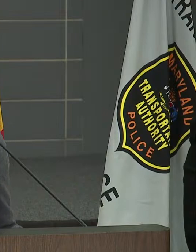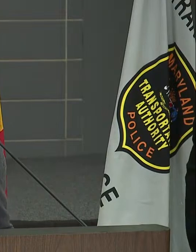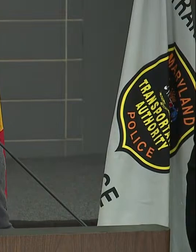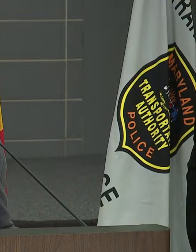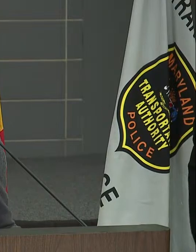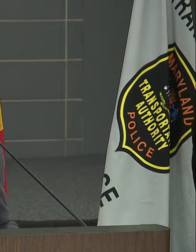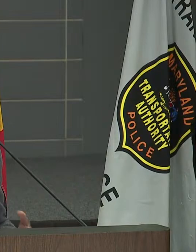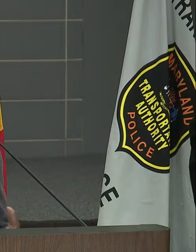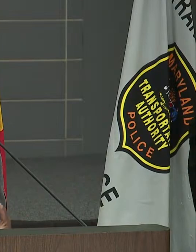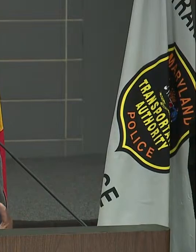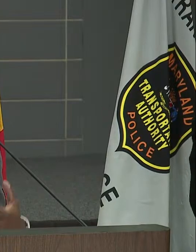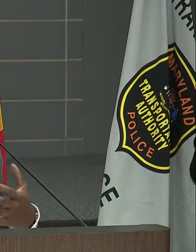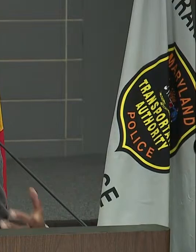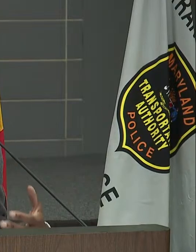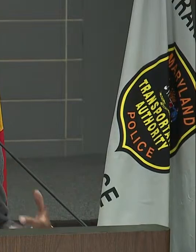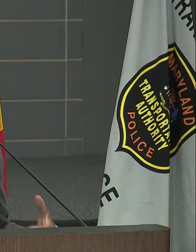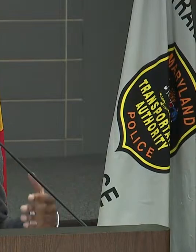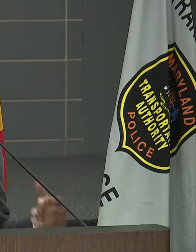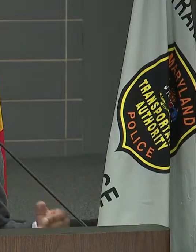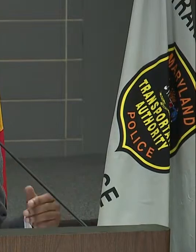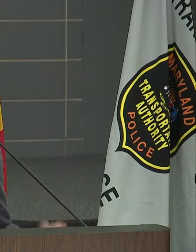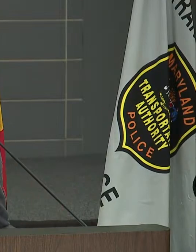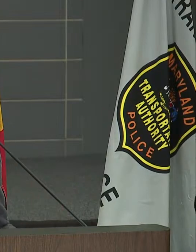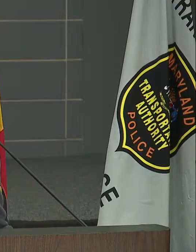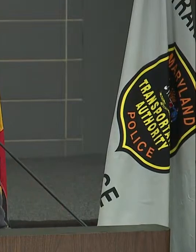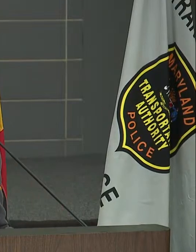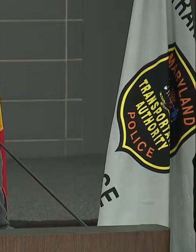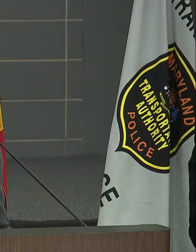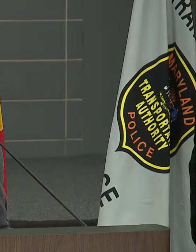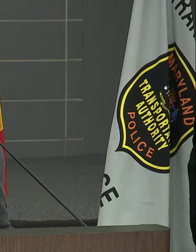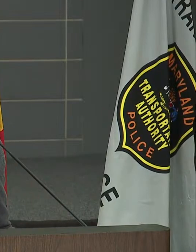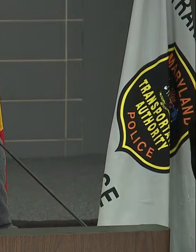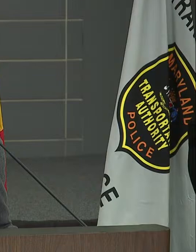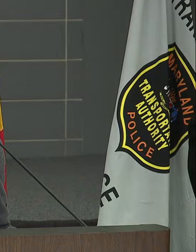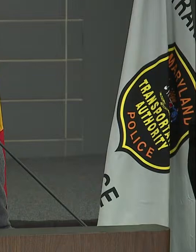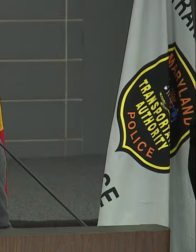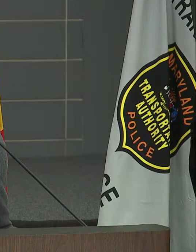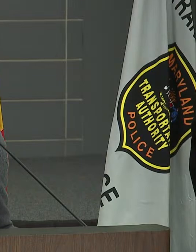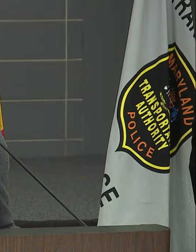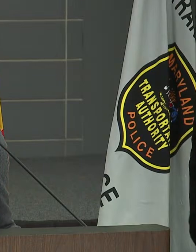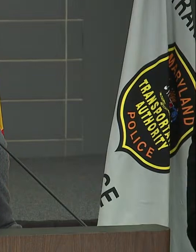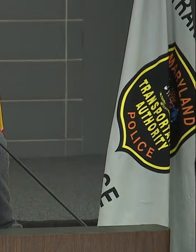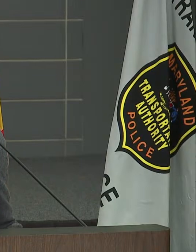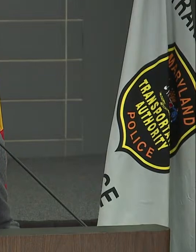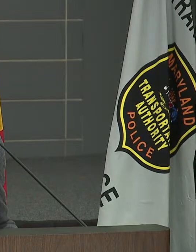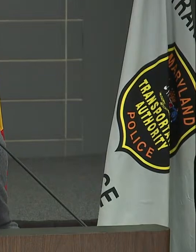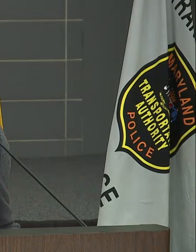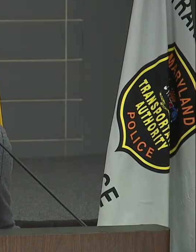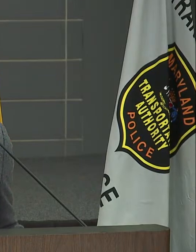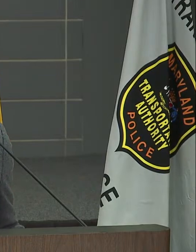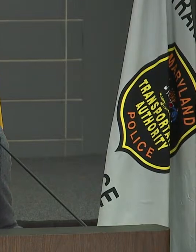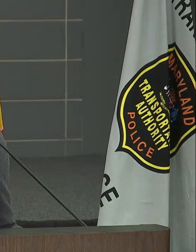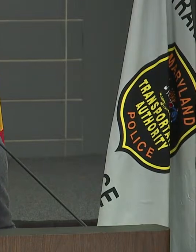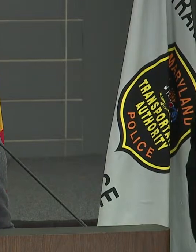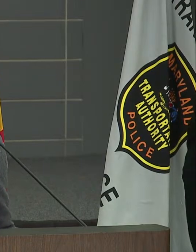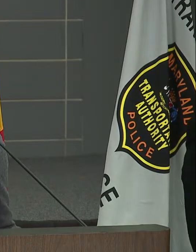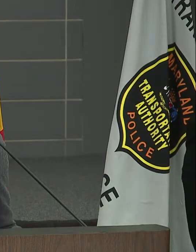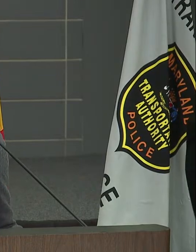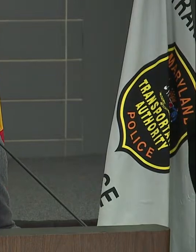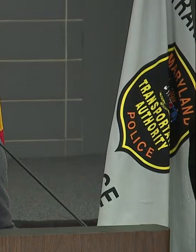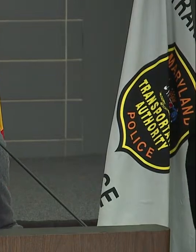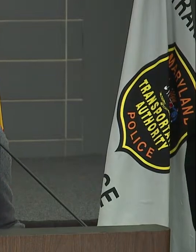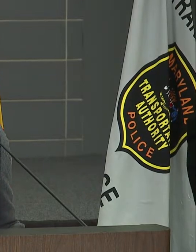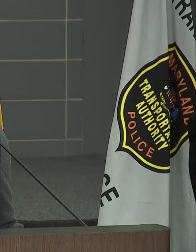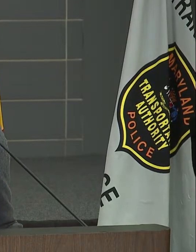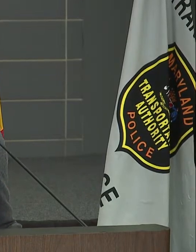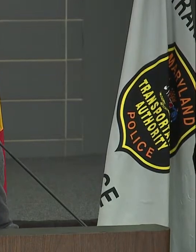federal government will enable us to continue to aggressively pursue our region's ambitions and ensure that the Baltimore port